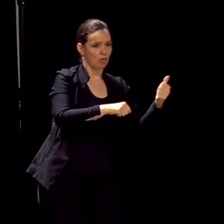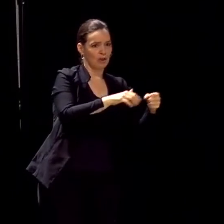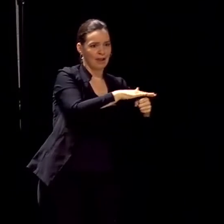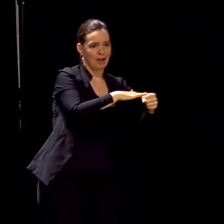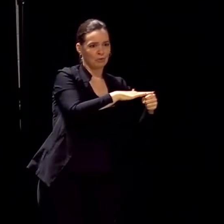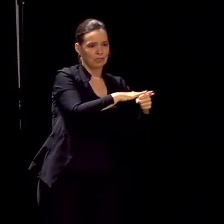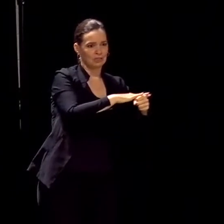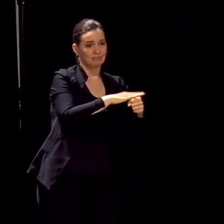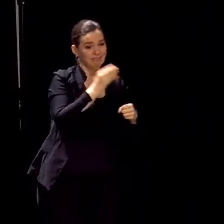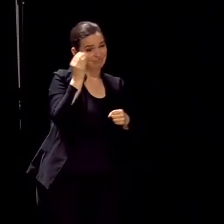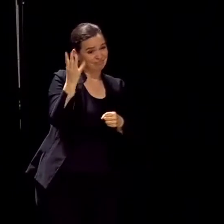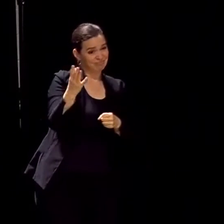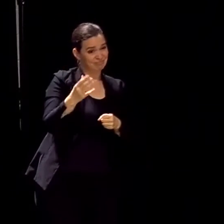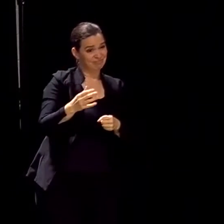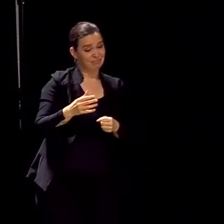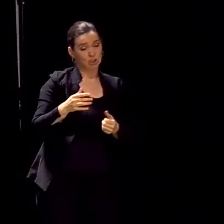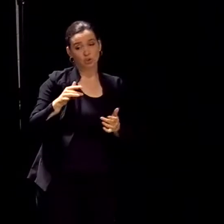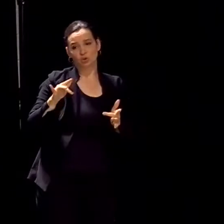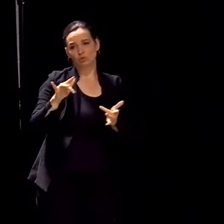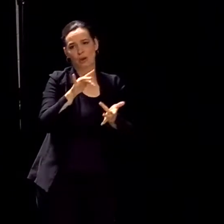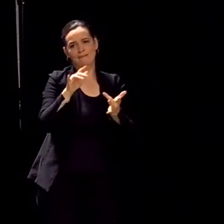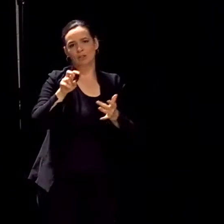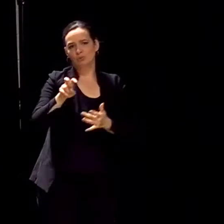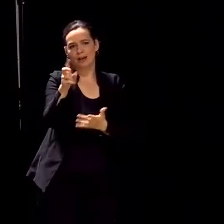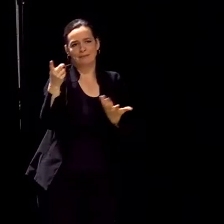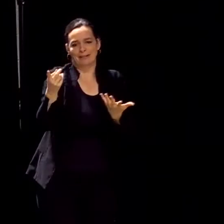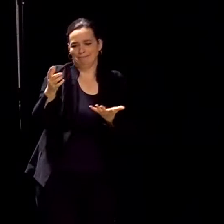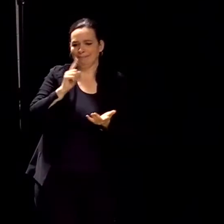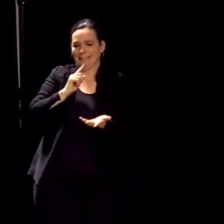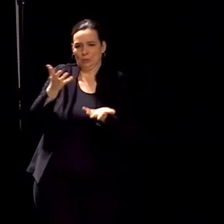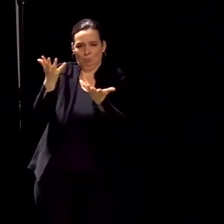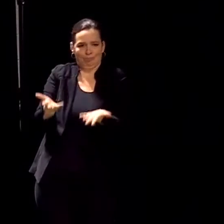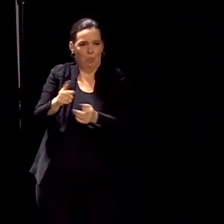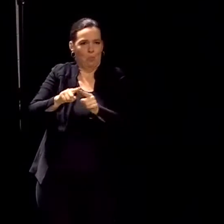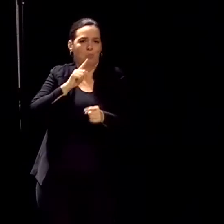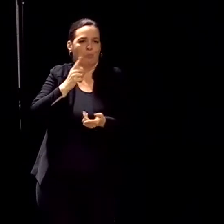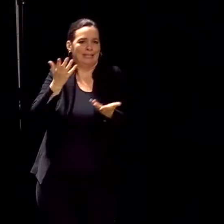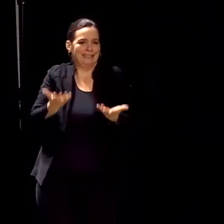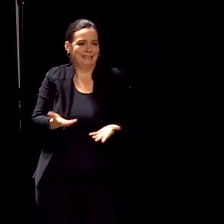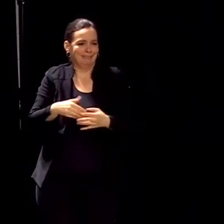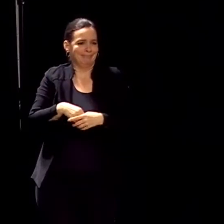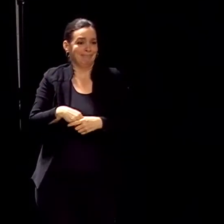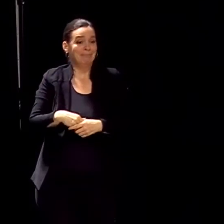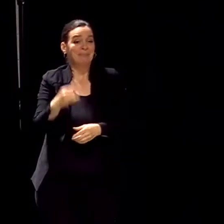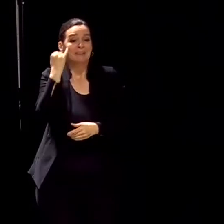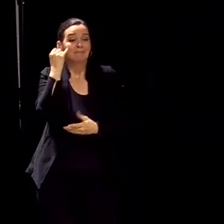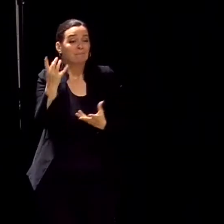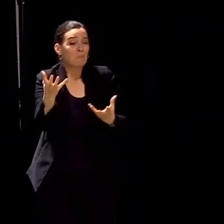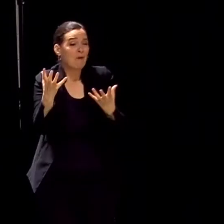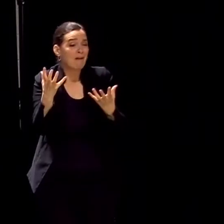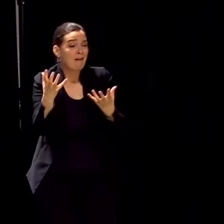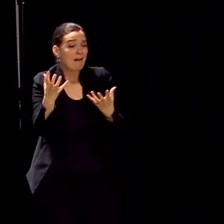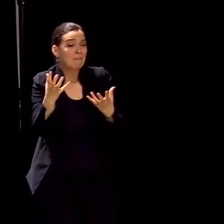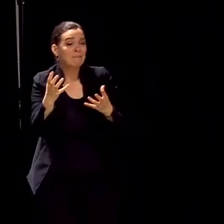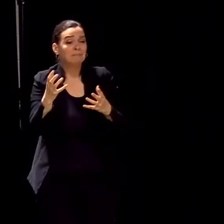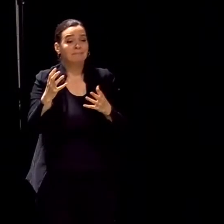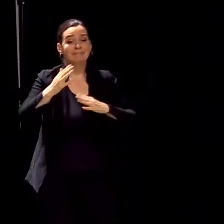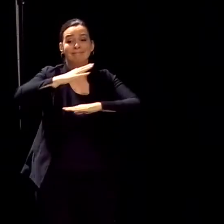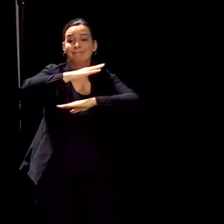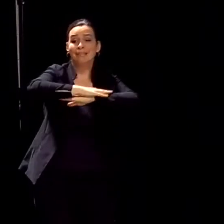to Tim's point, if you want 10 people to go sit down at a table, you can go down to